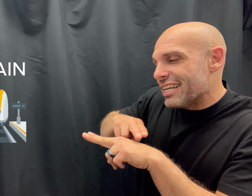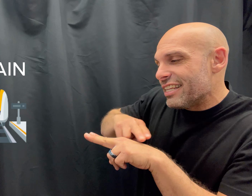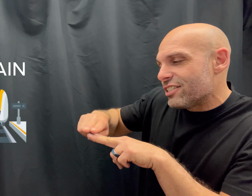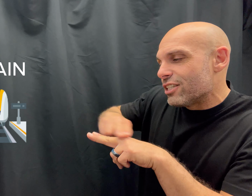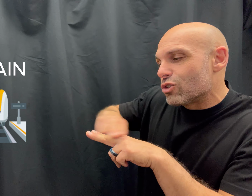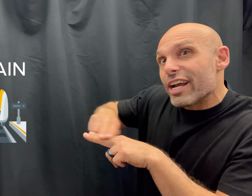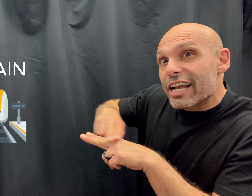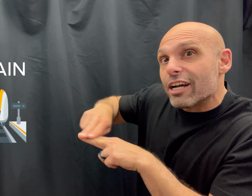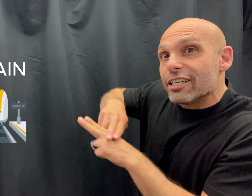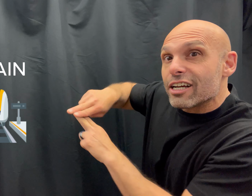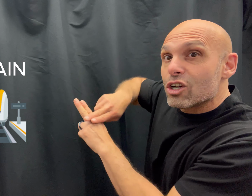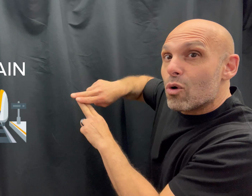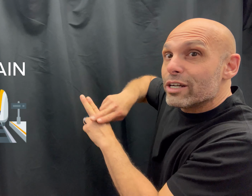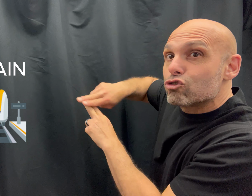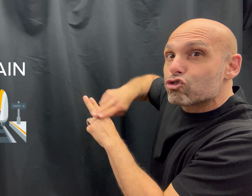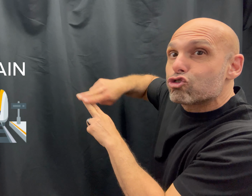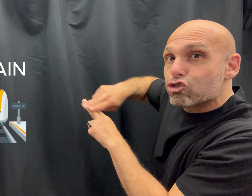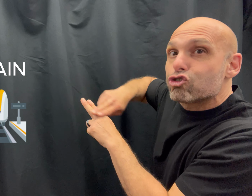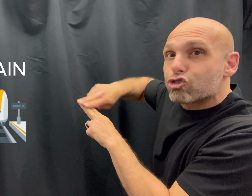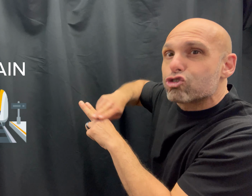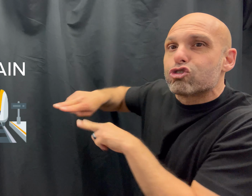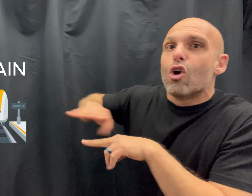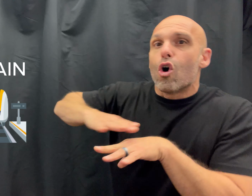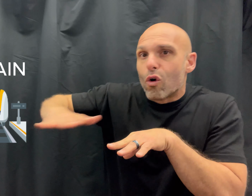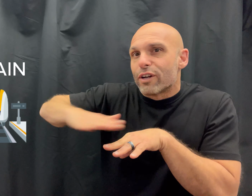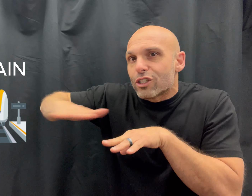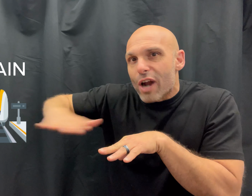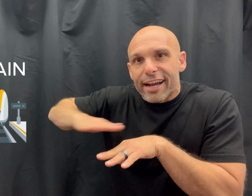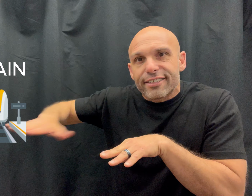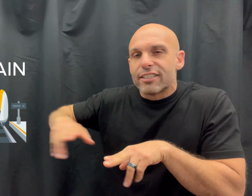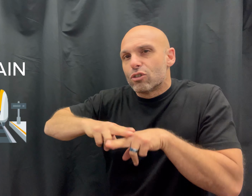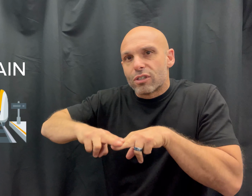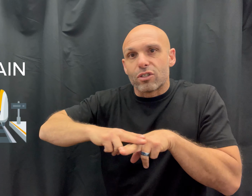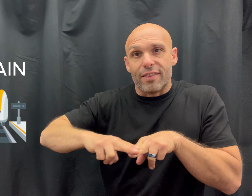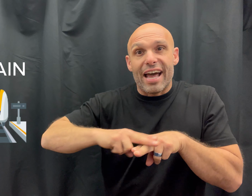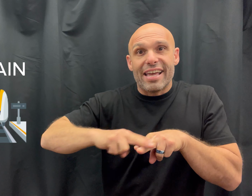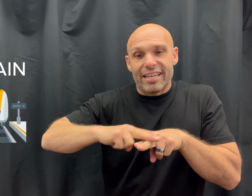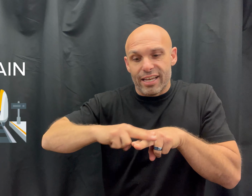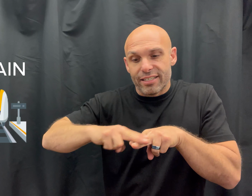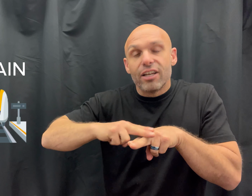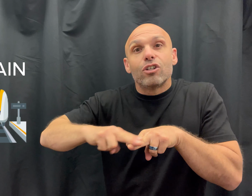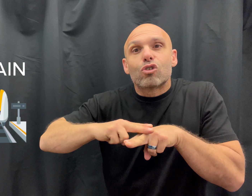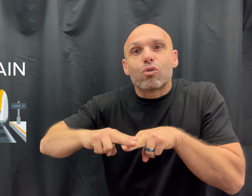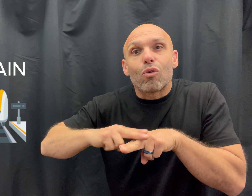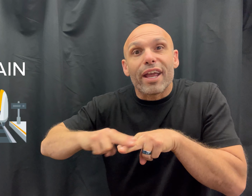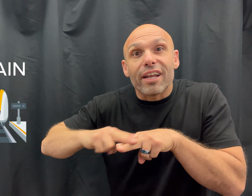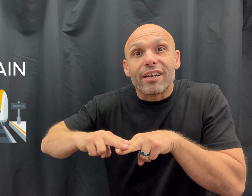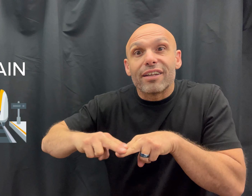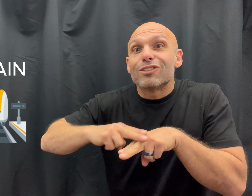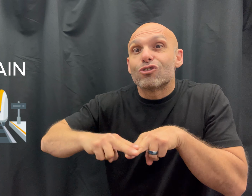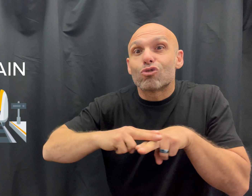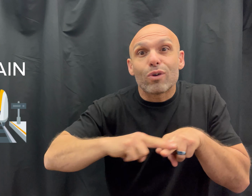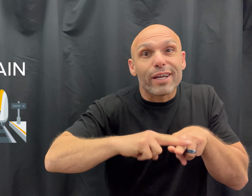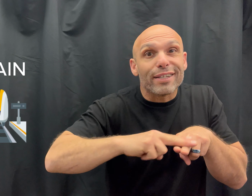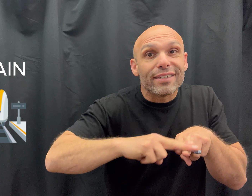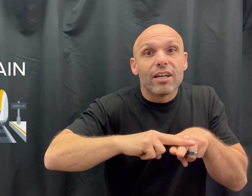this is the train like kind of going over the tracks. So that is train. So you